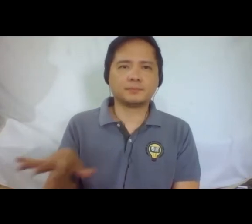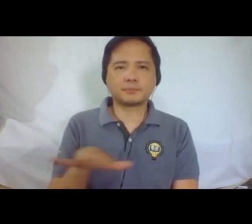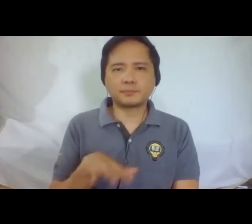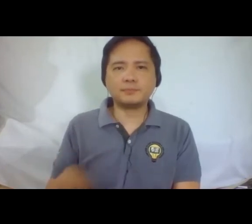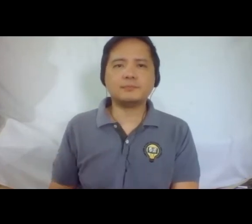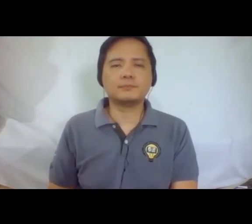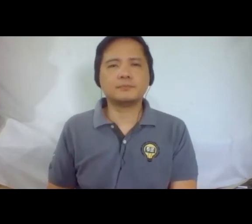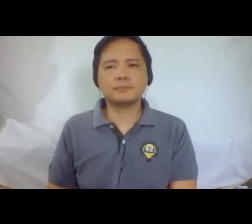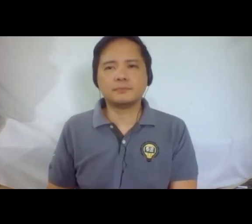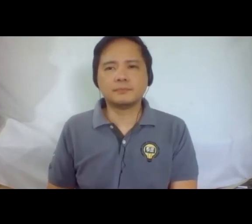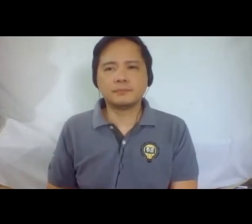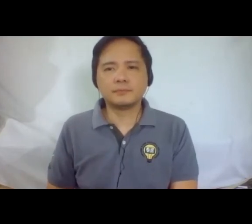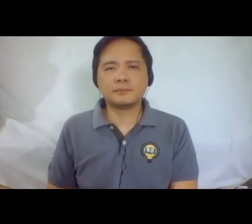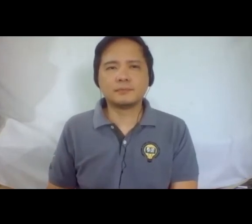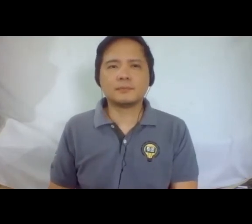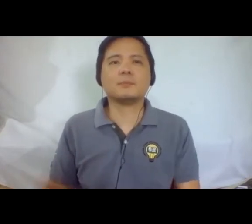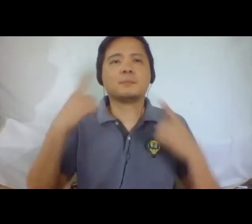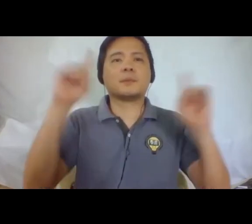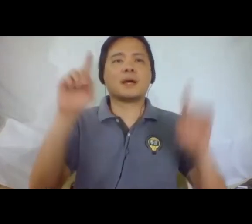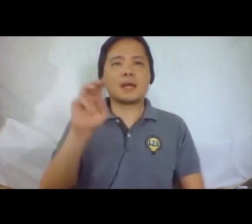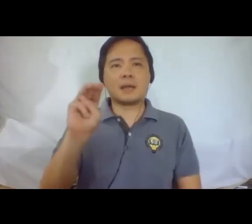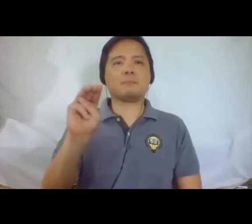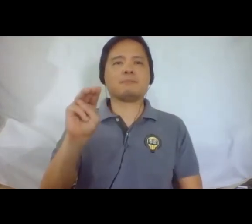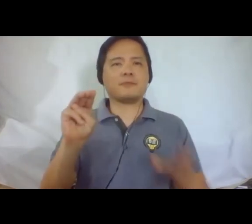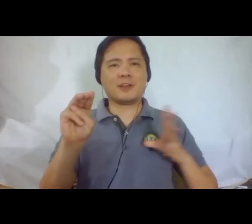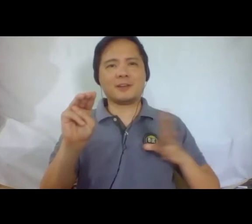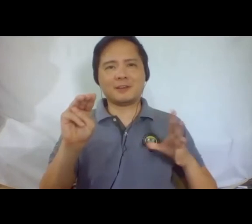Now the M's typing, so okay.